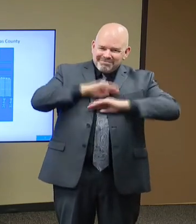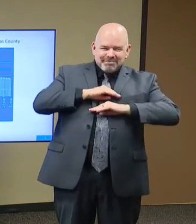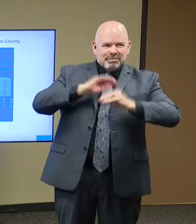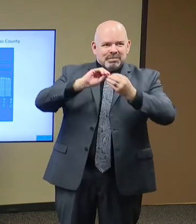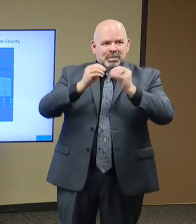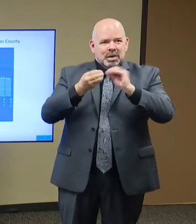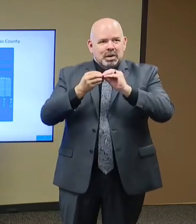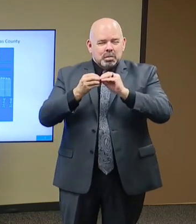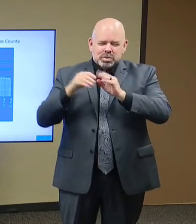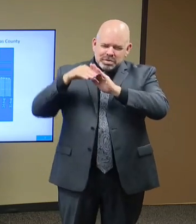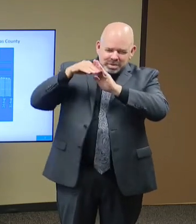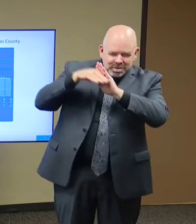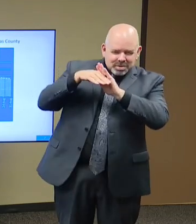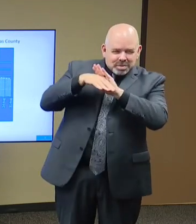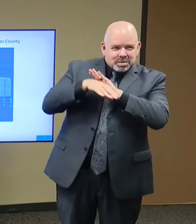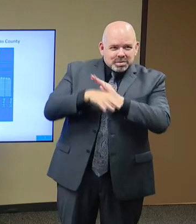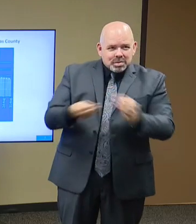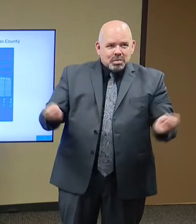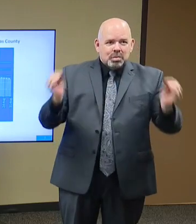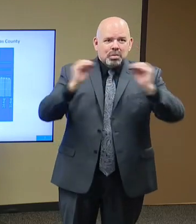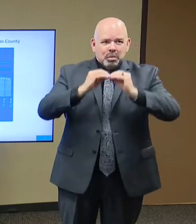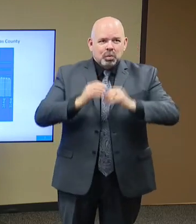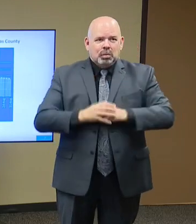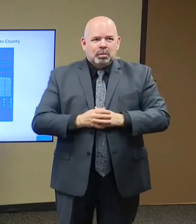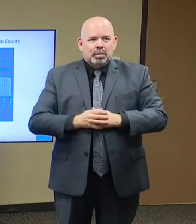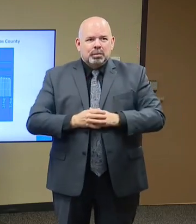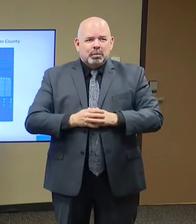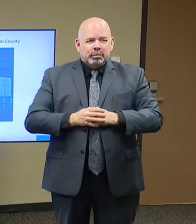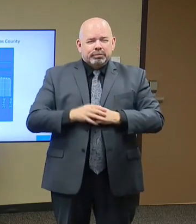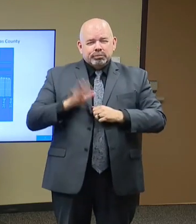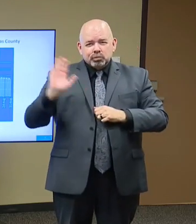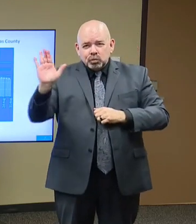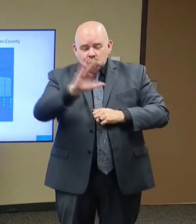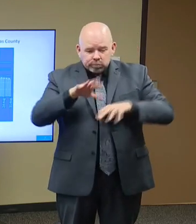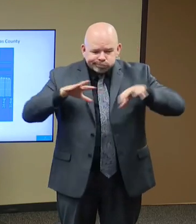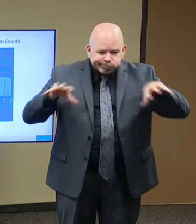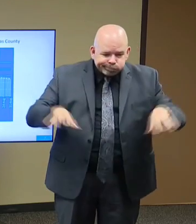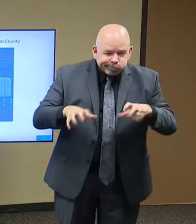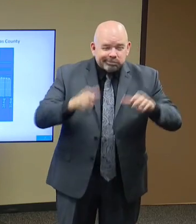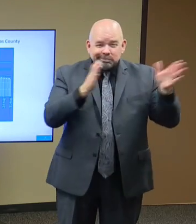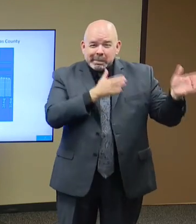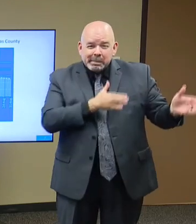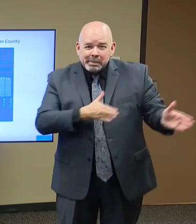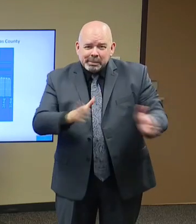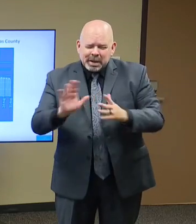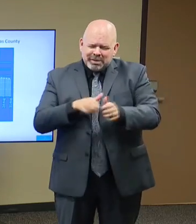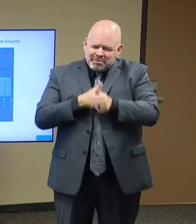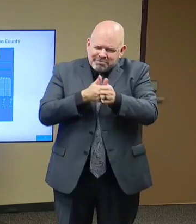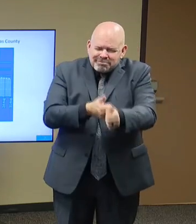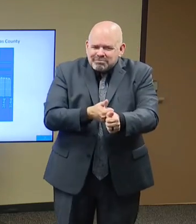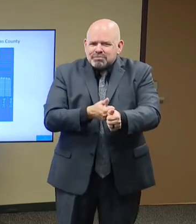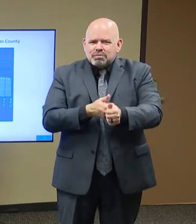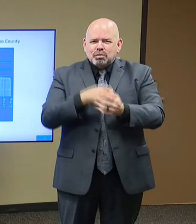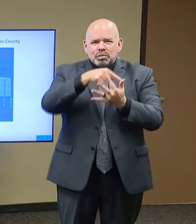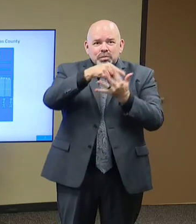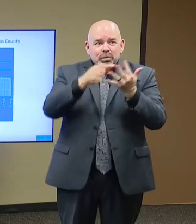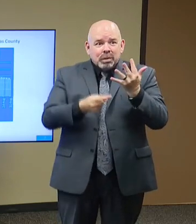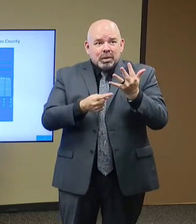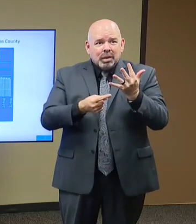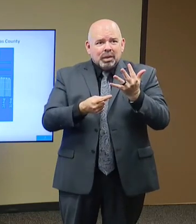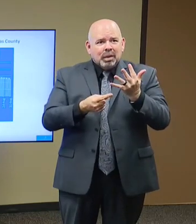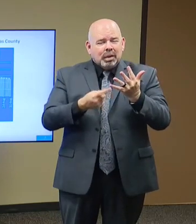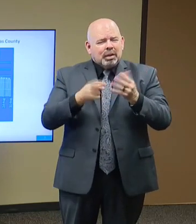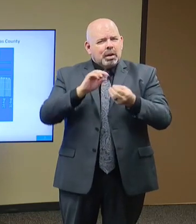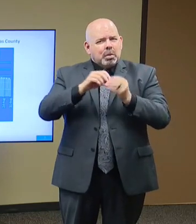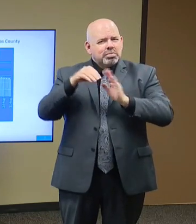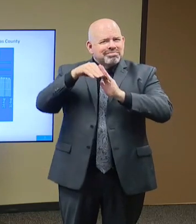from various ways, and we look at the data from various ways. We've also looked at the hospital-specific numbers. Those are a little closer